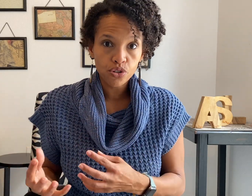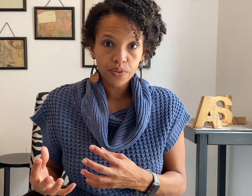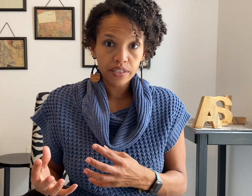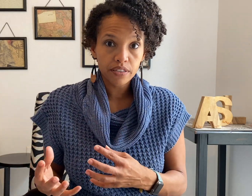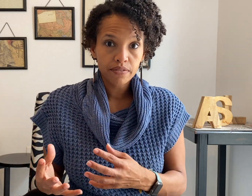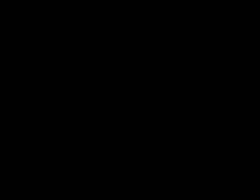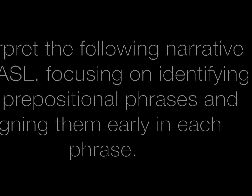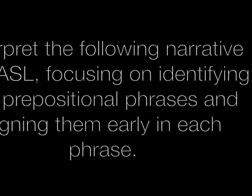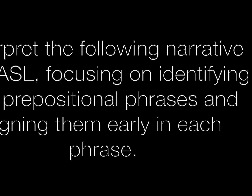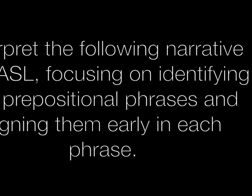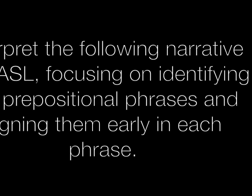it.